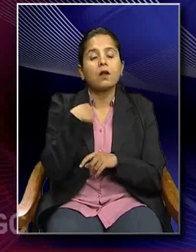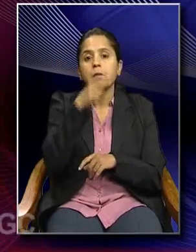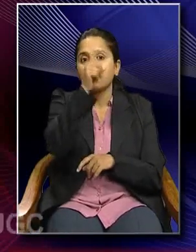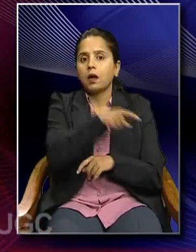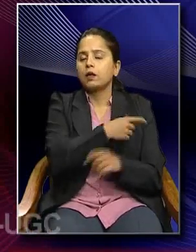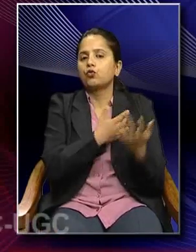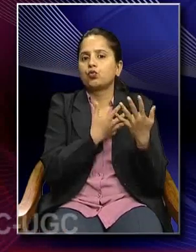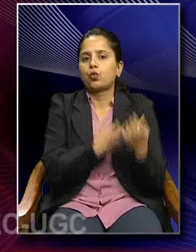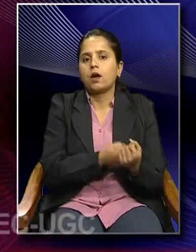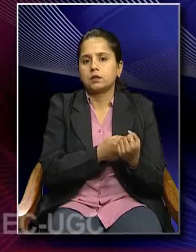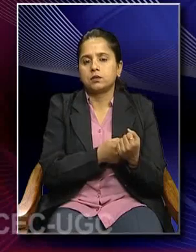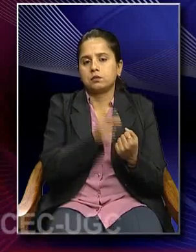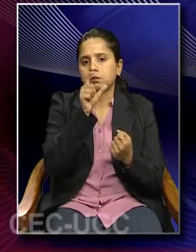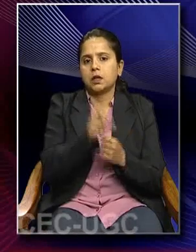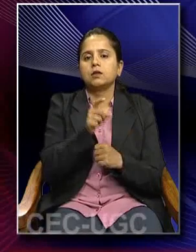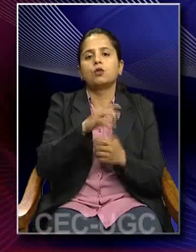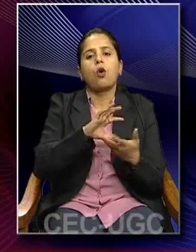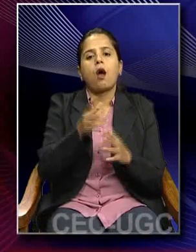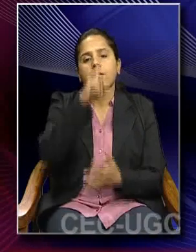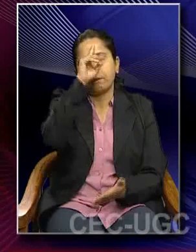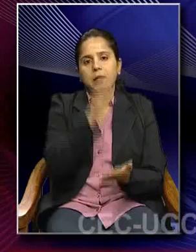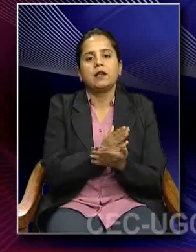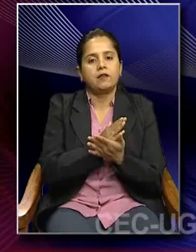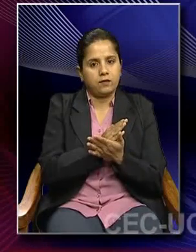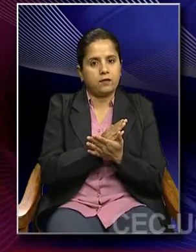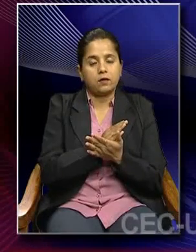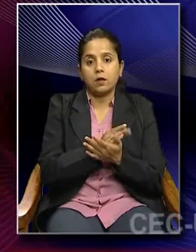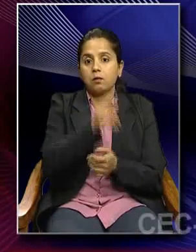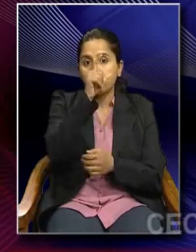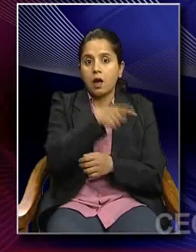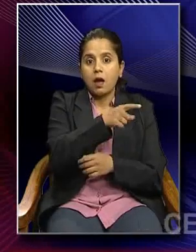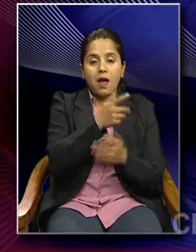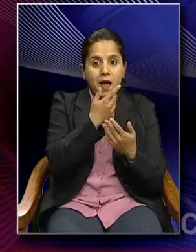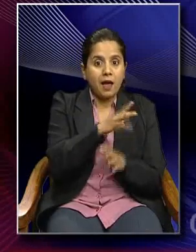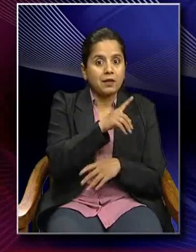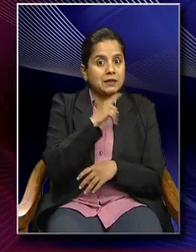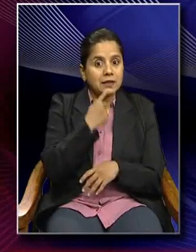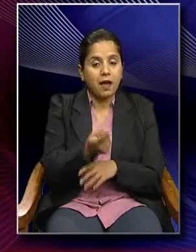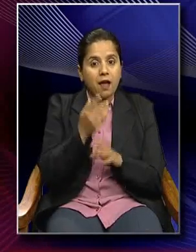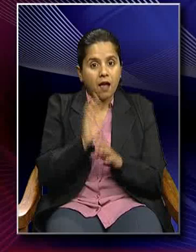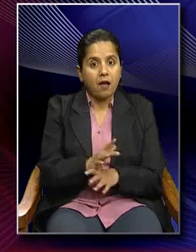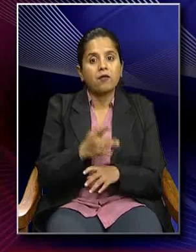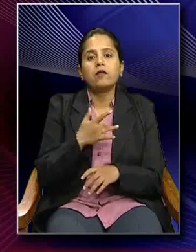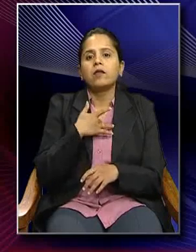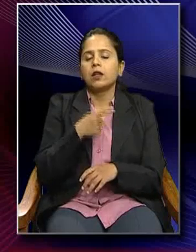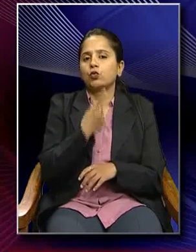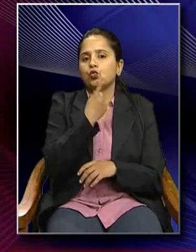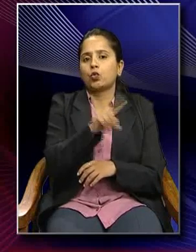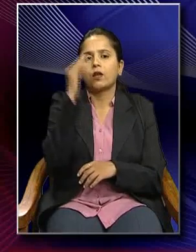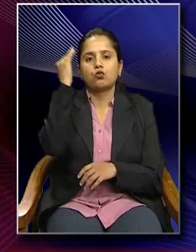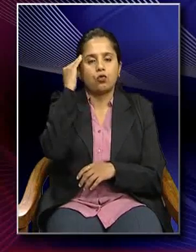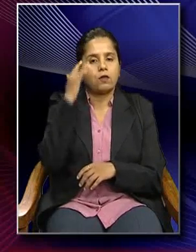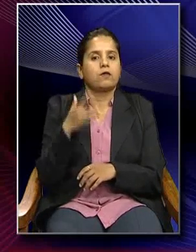be trustworthy. And you believe that whatever the person is saying will be the right